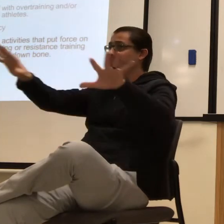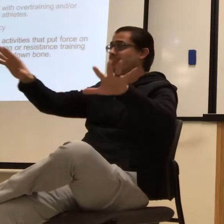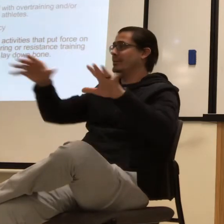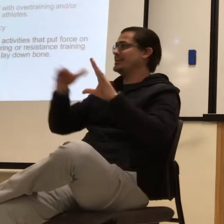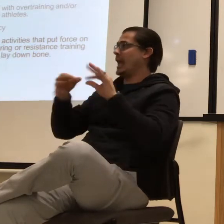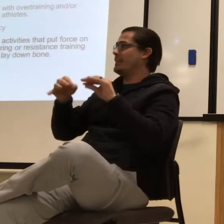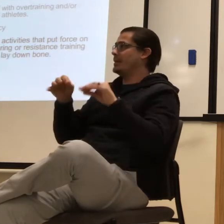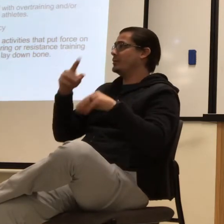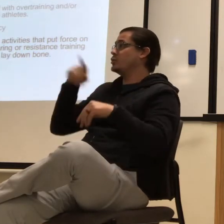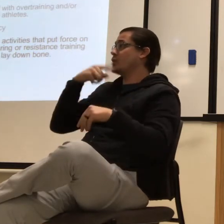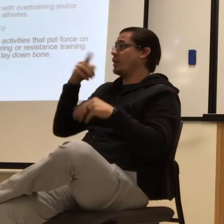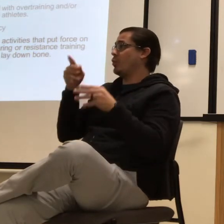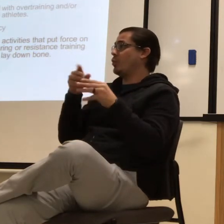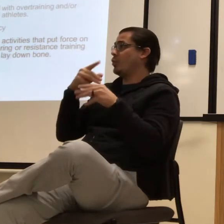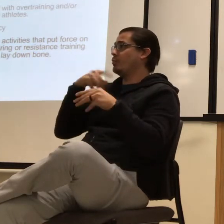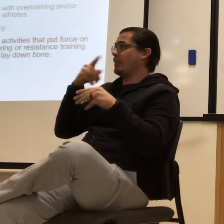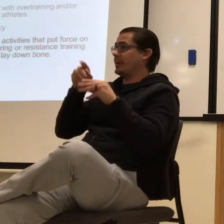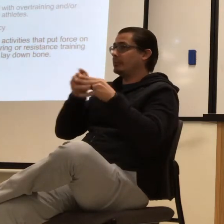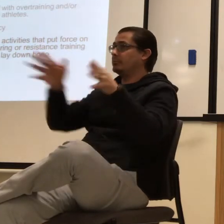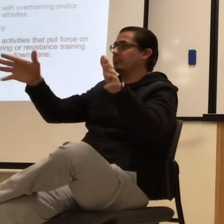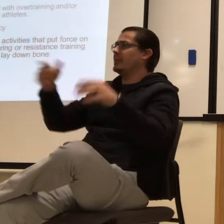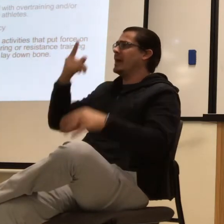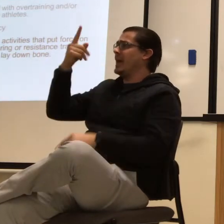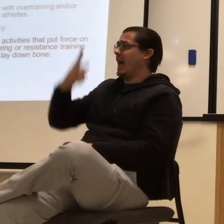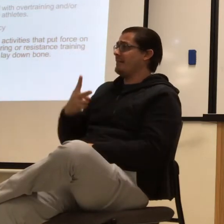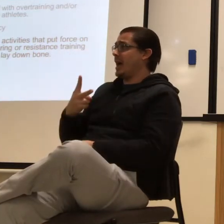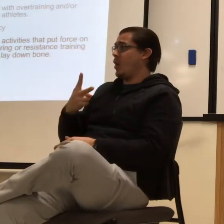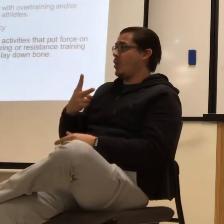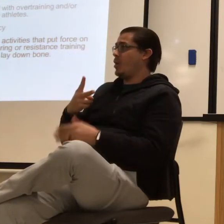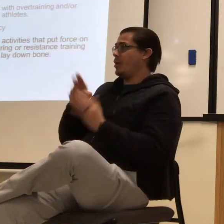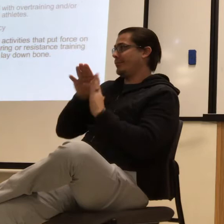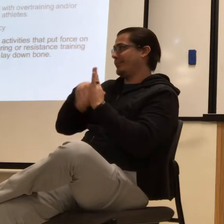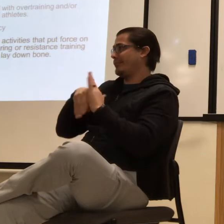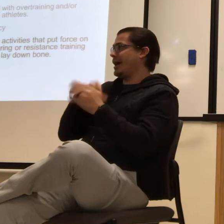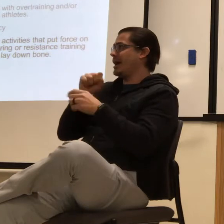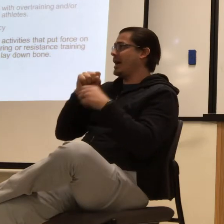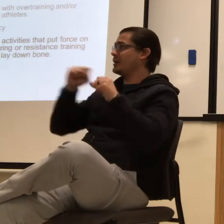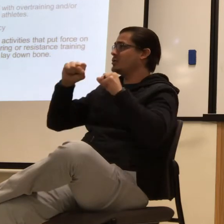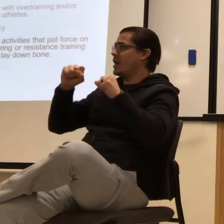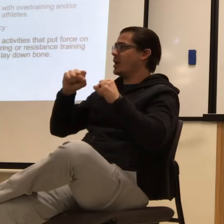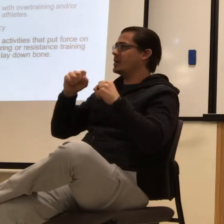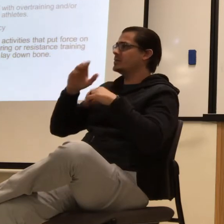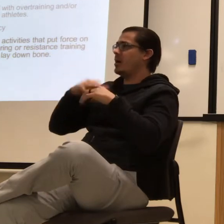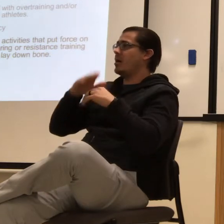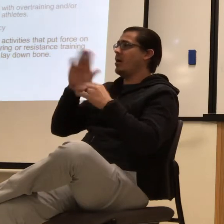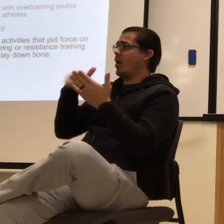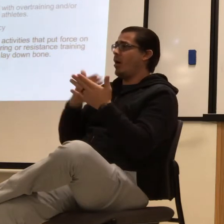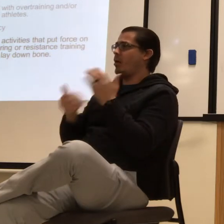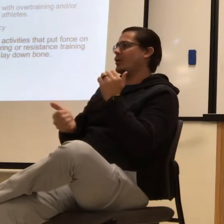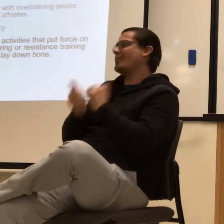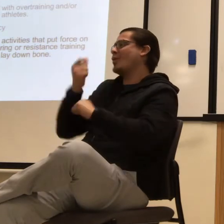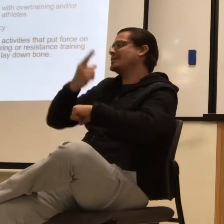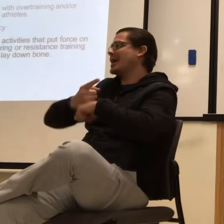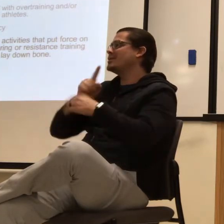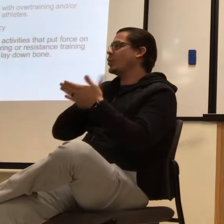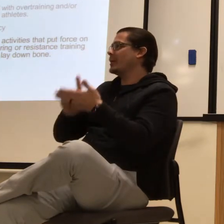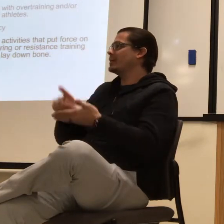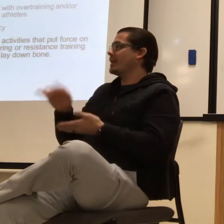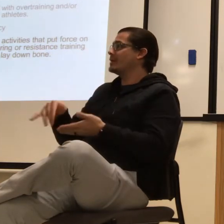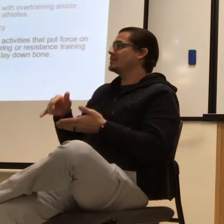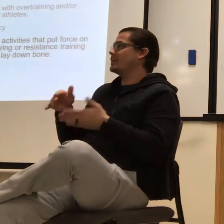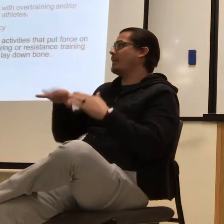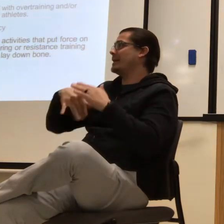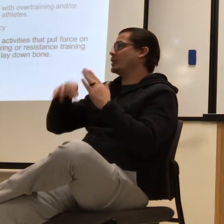public. A half an hour of exercise on all or most days of the week. That's the general